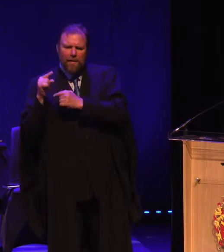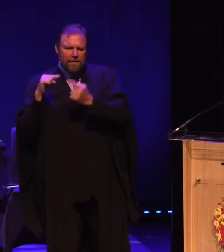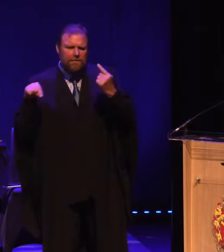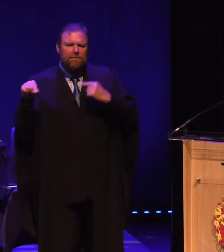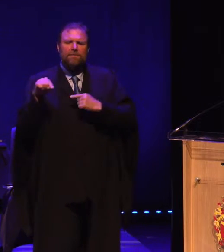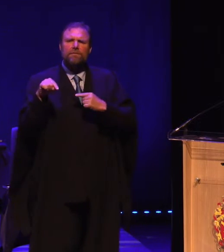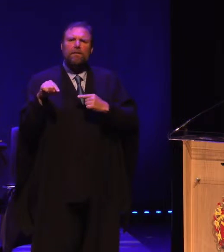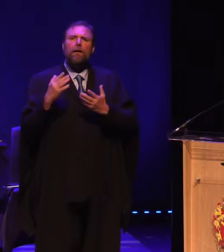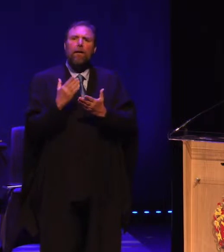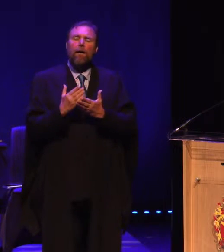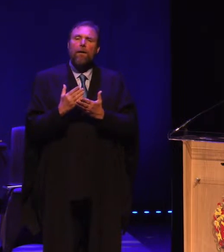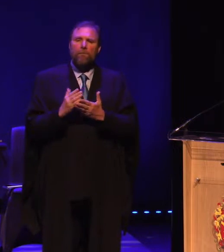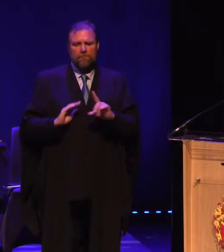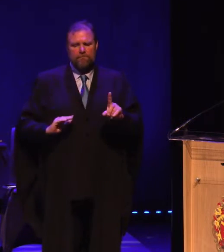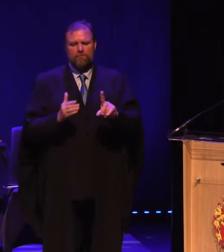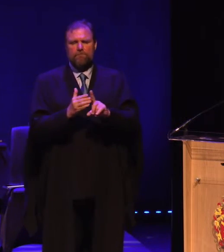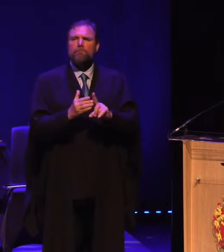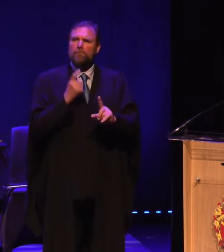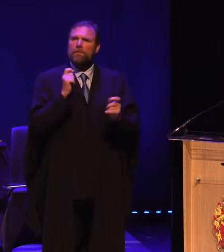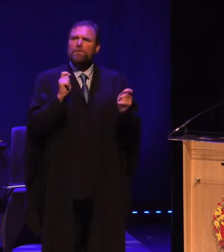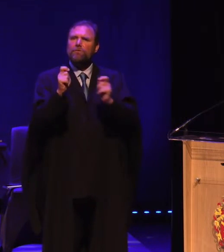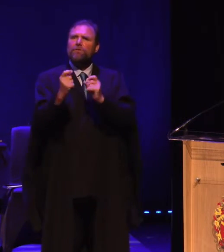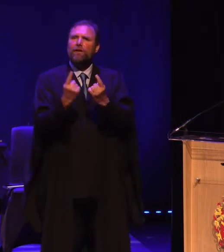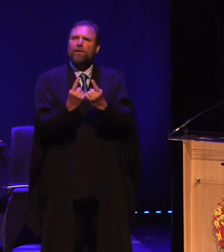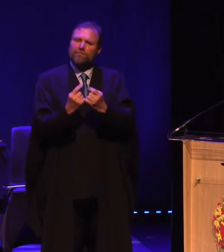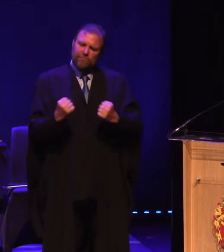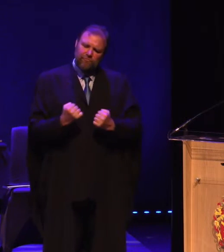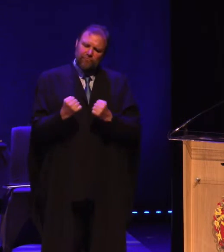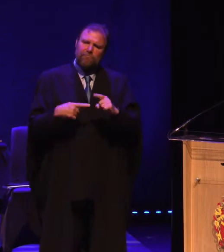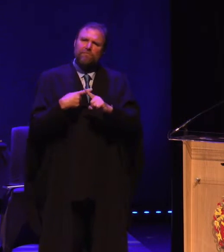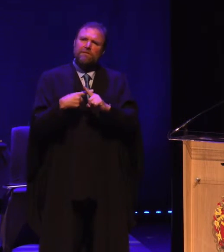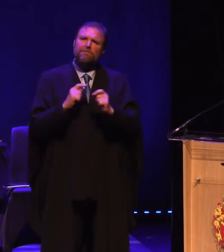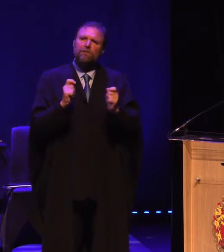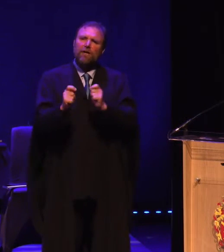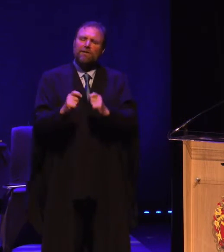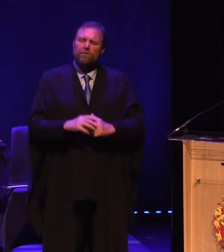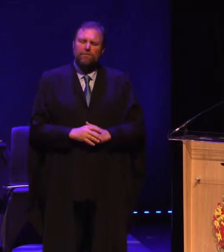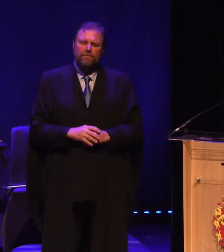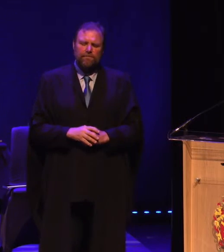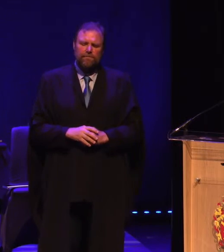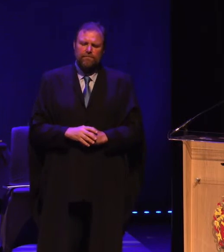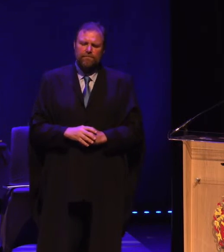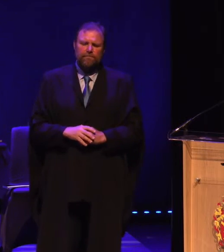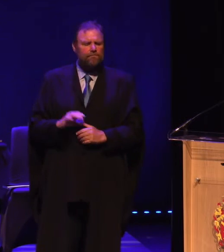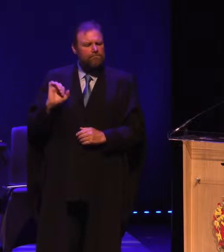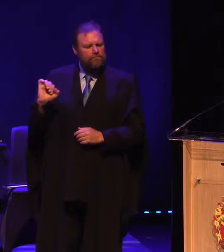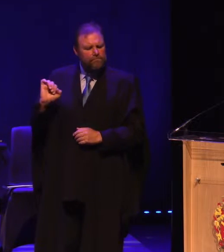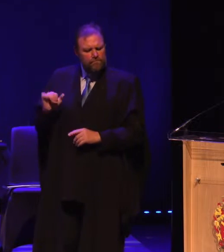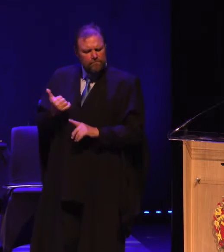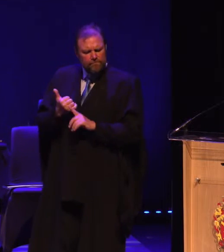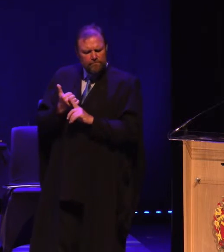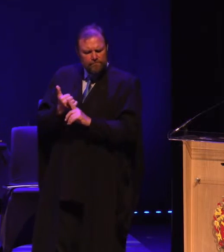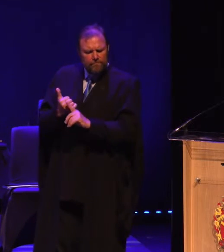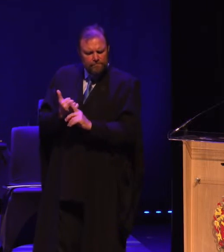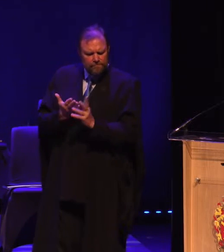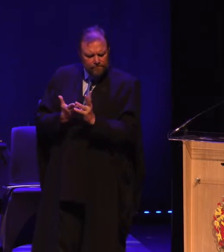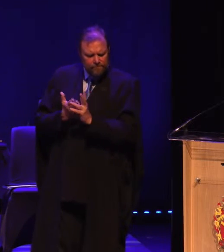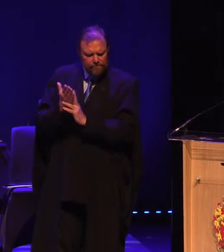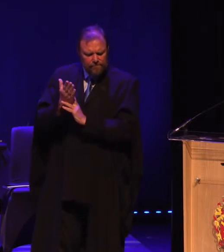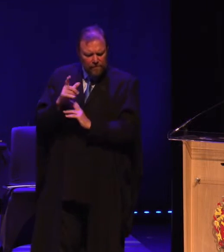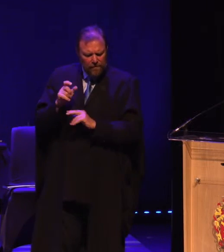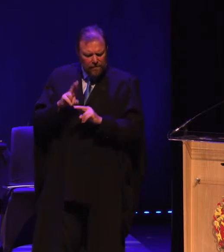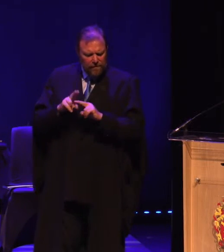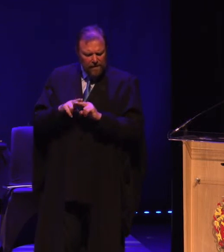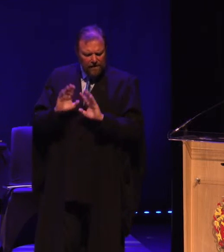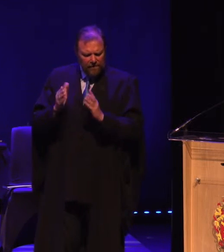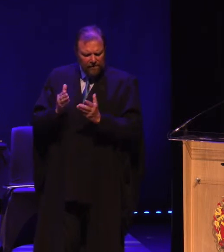differently to make a strong and positive difference. Her support and high-level buy-in from the start for the Cardiff and Vale Move More, Eat